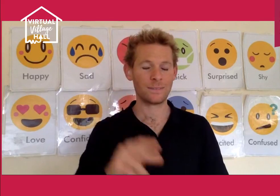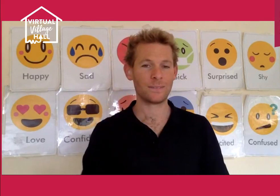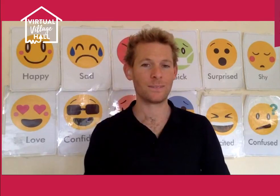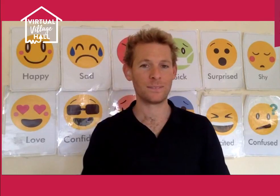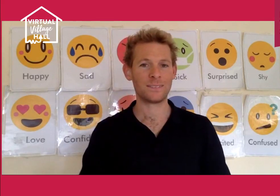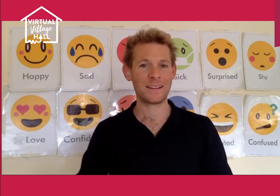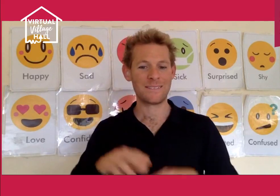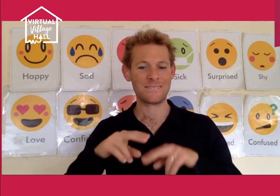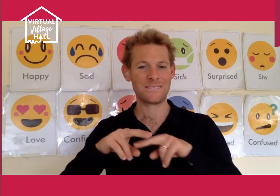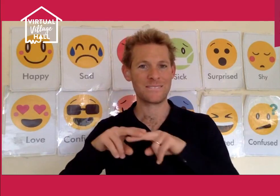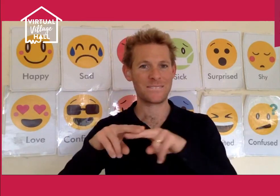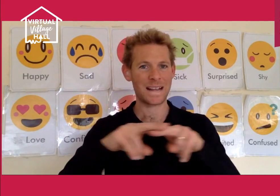Number 12.